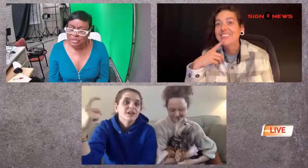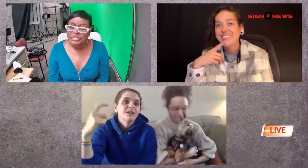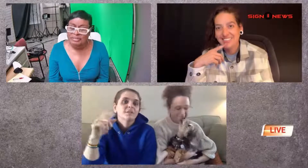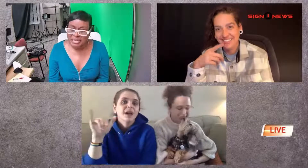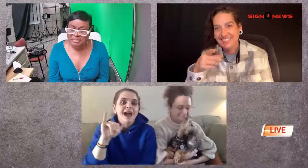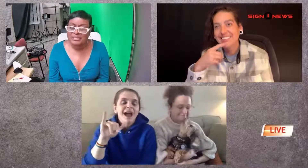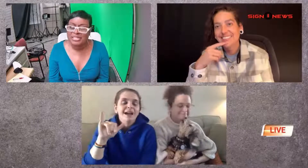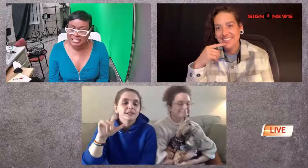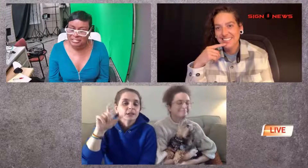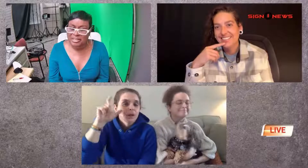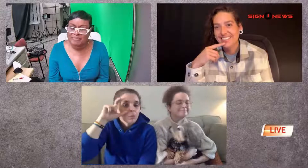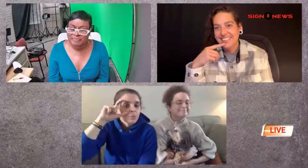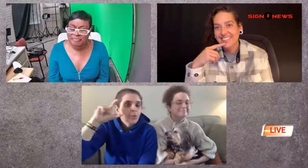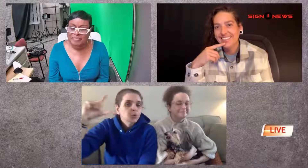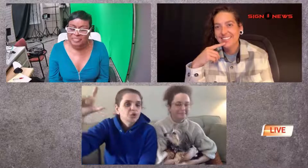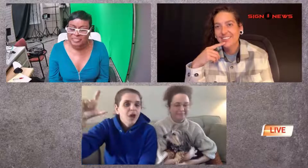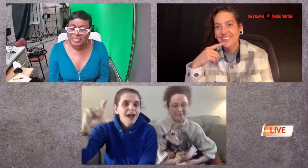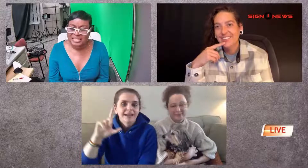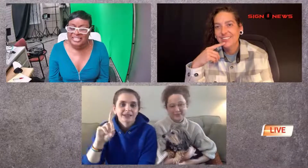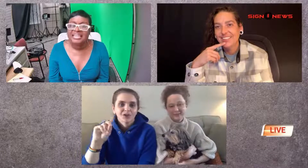Yep, she was in a Midsummer Night's Dream.